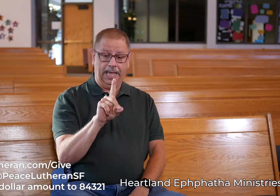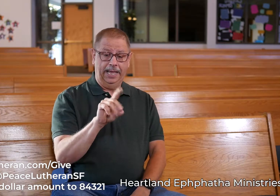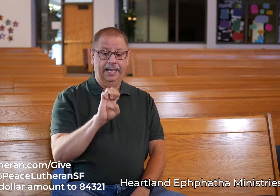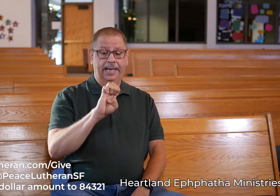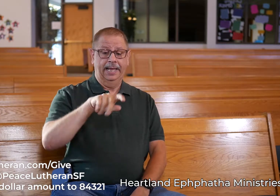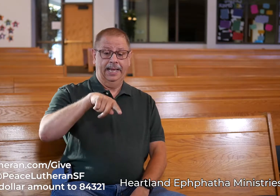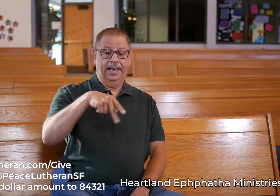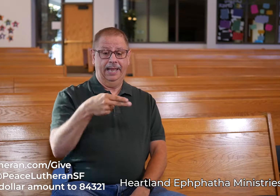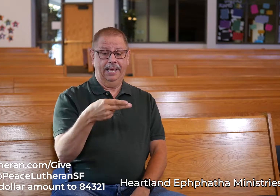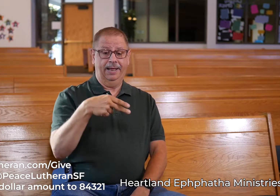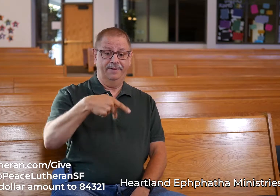Heartland Ephphatha